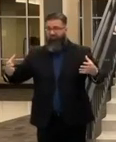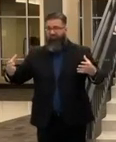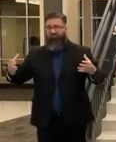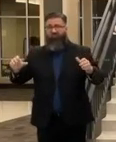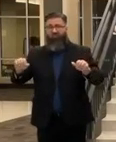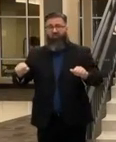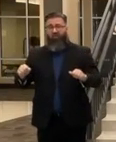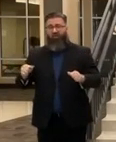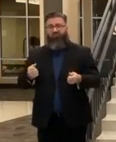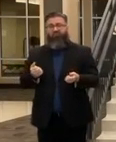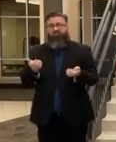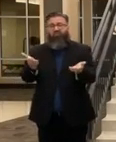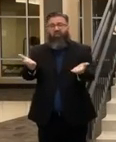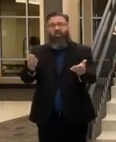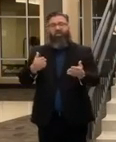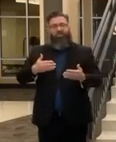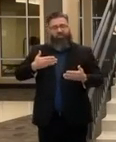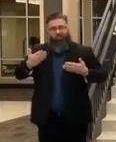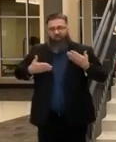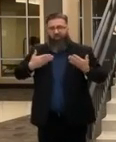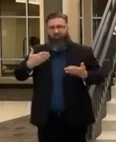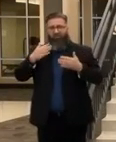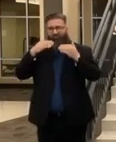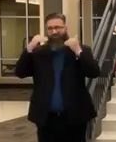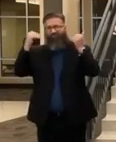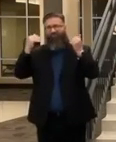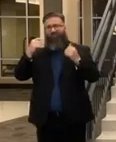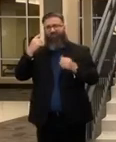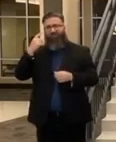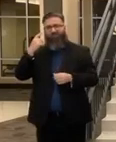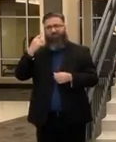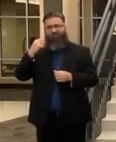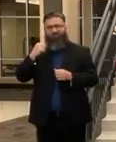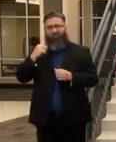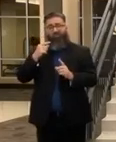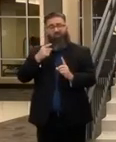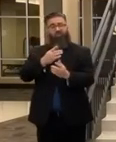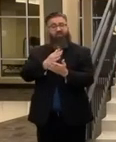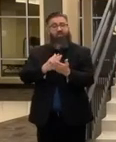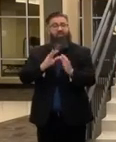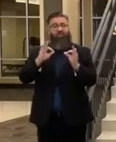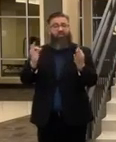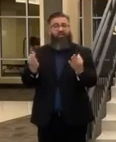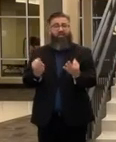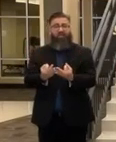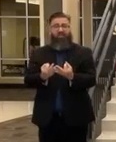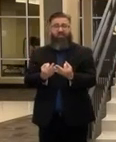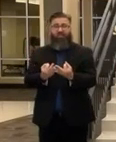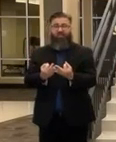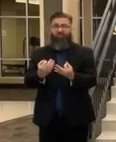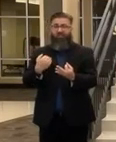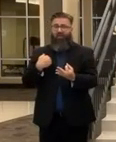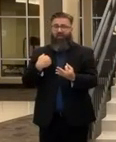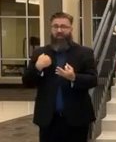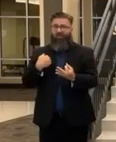and additional happiness to some of the families who are having an especially difficult